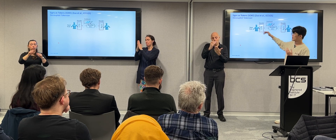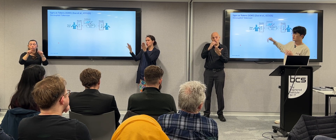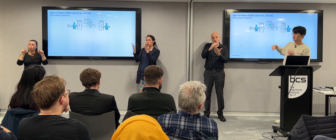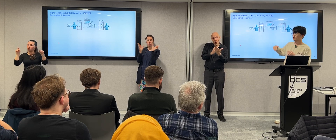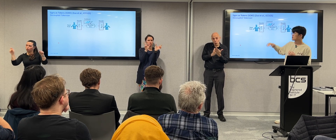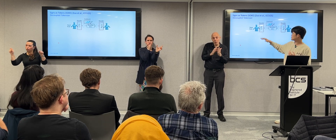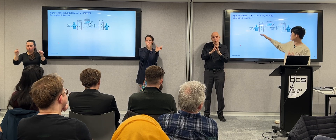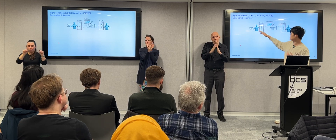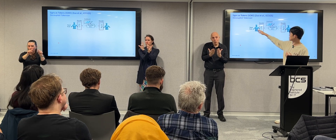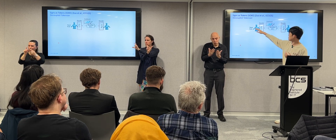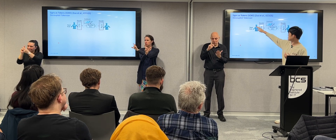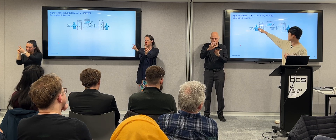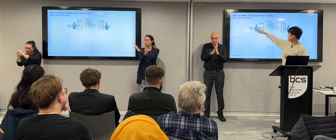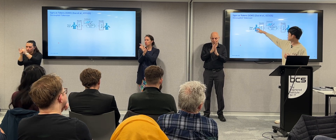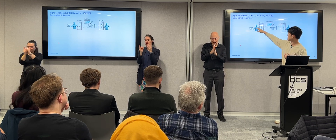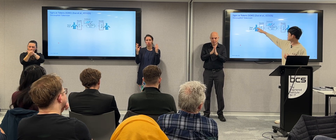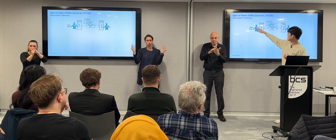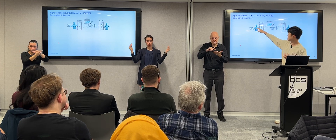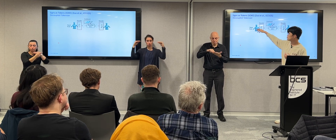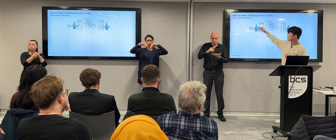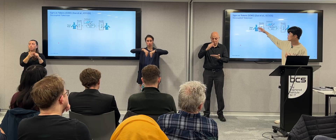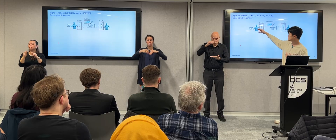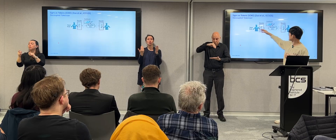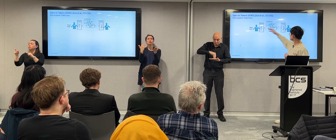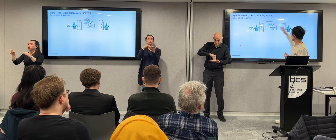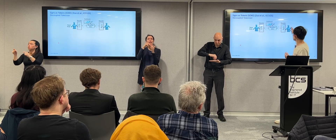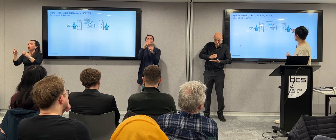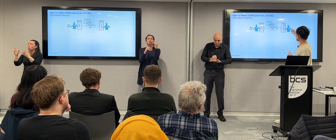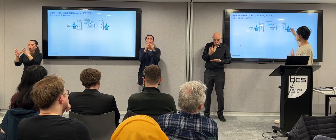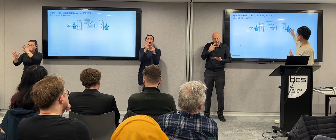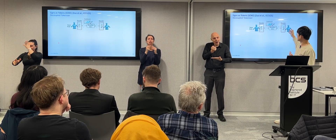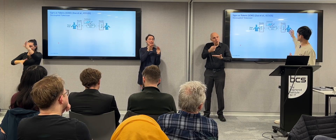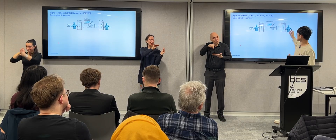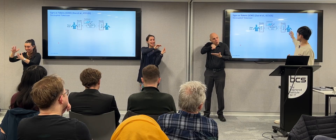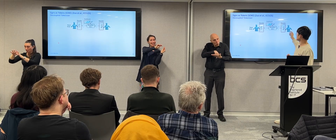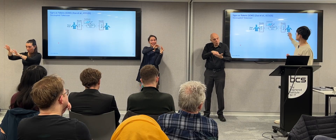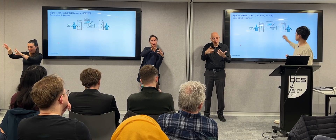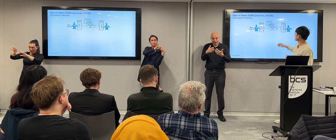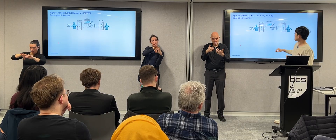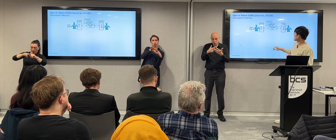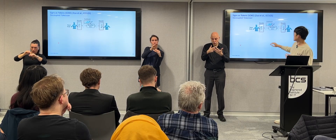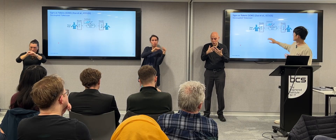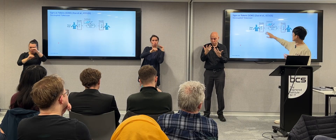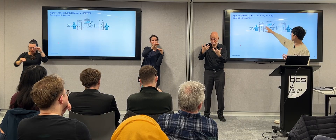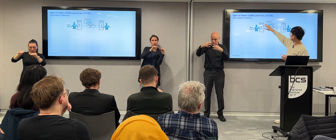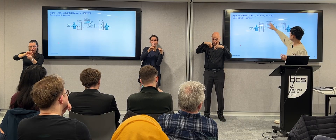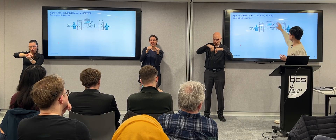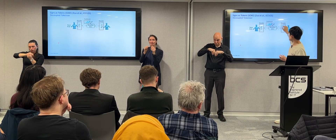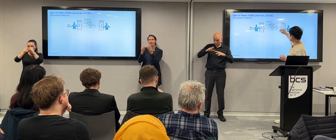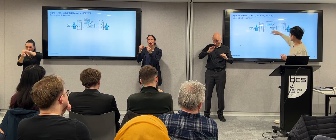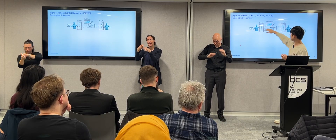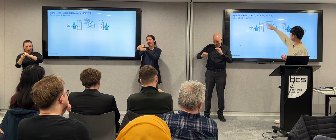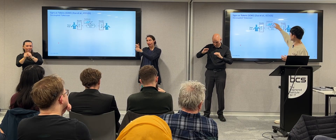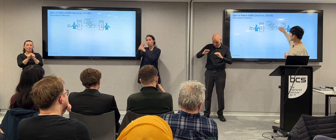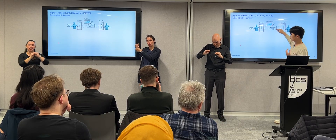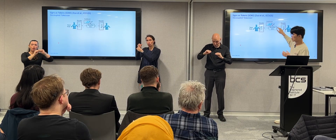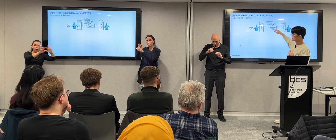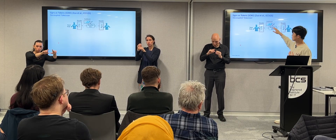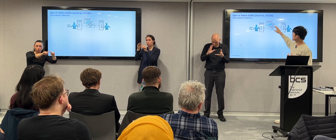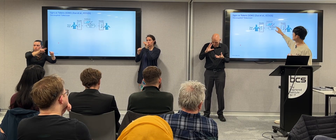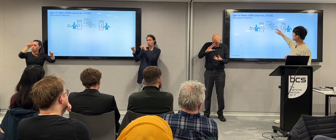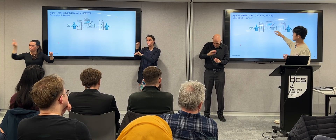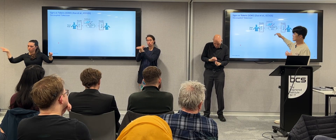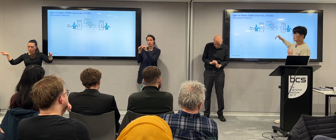optimized by a reconstruction loss between the input motions and the output motions. And all of the three